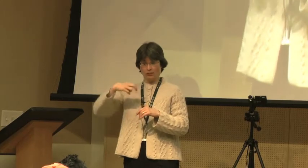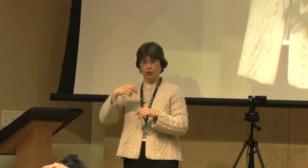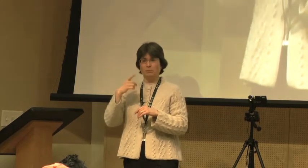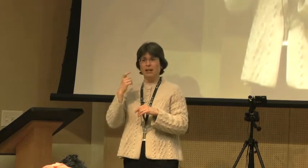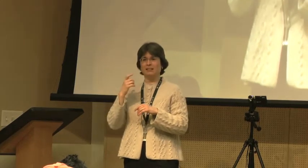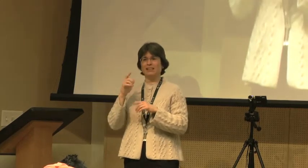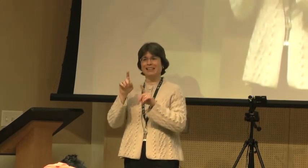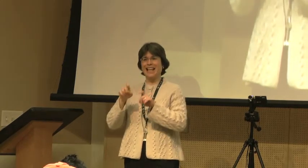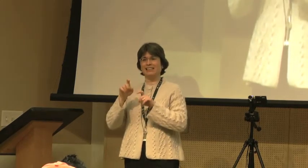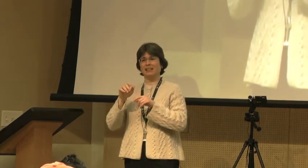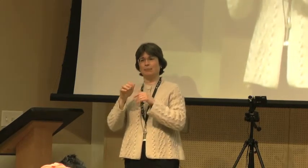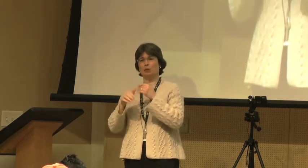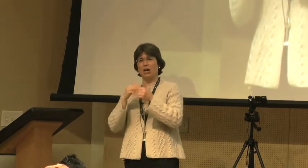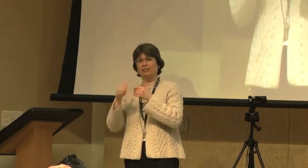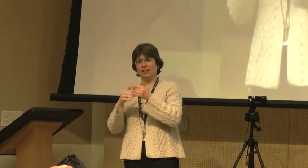granted, because I'm going to stop it.